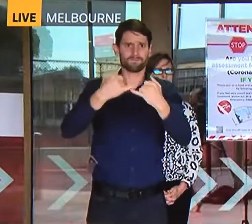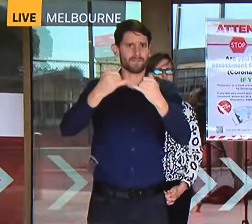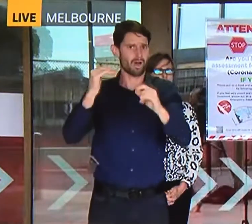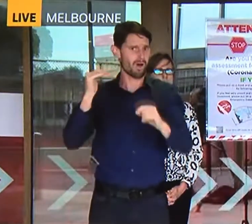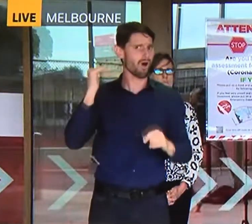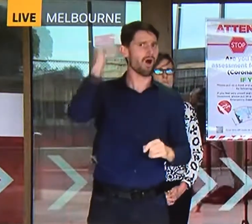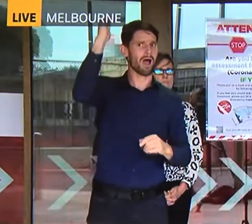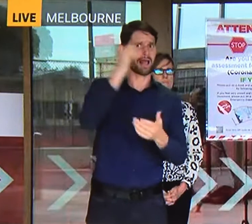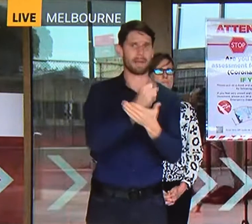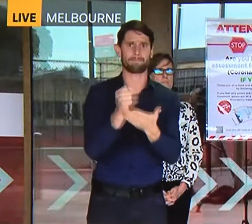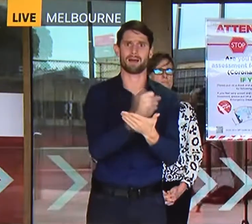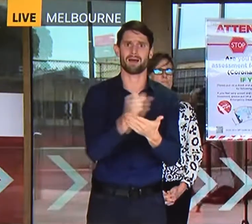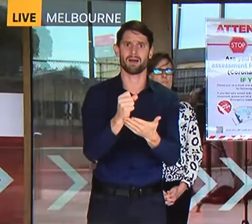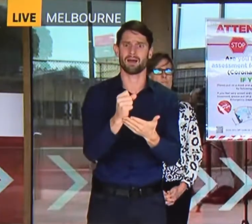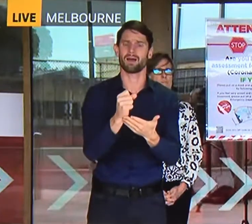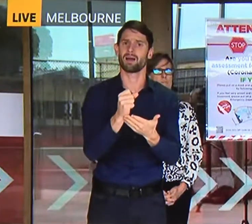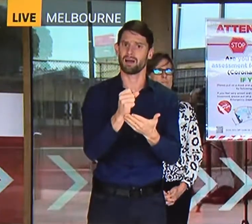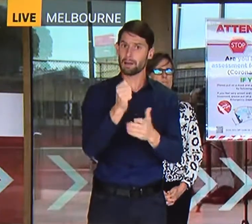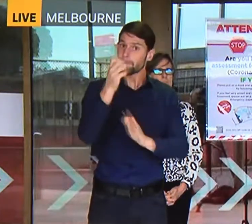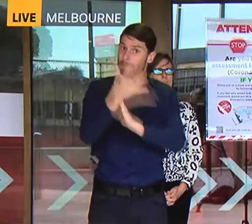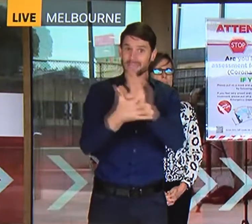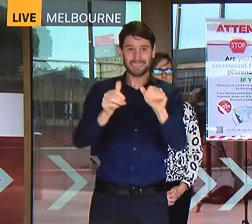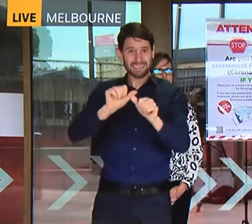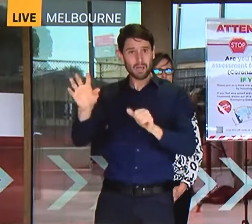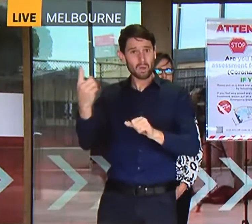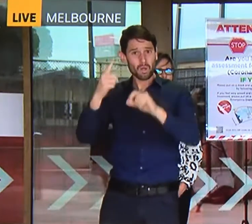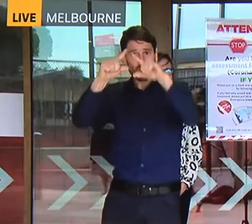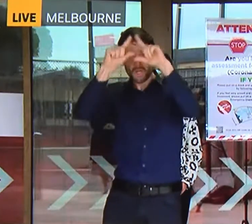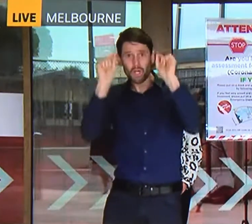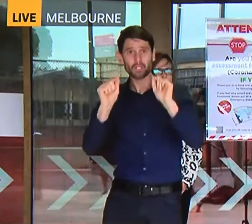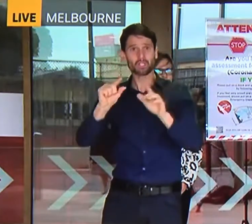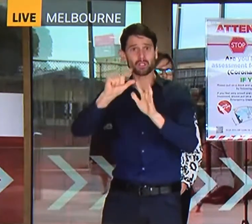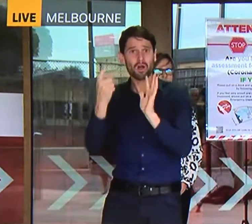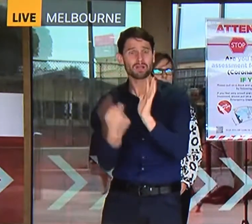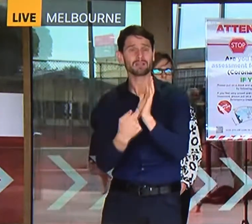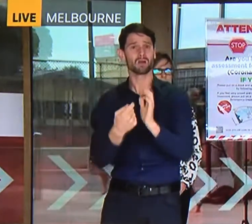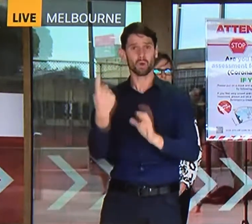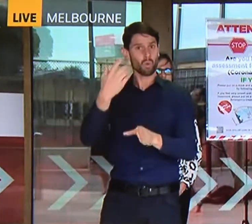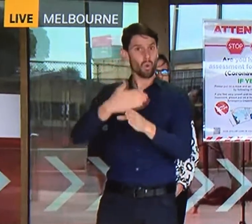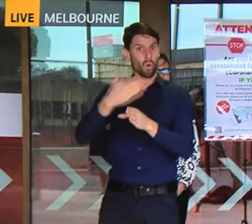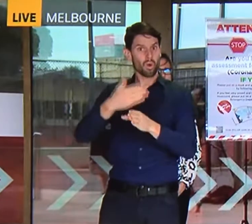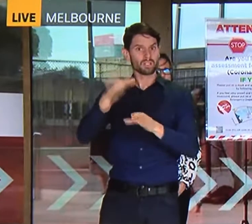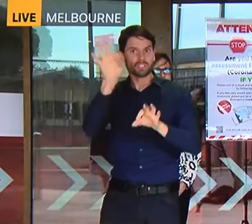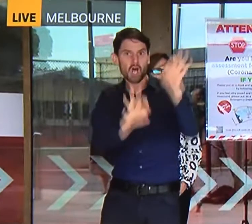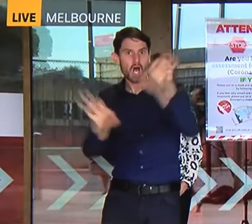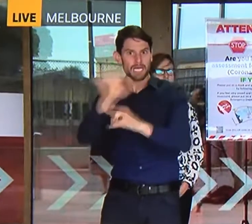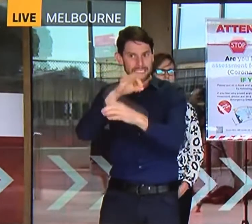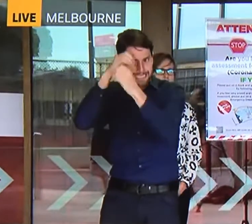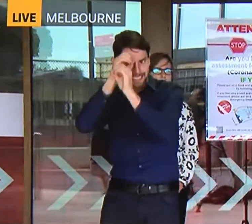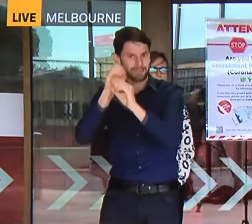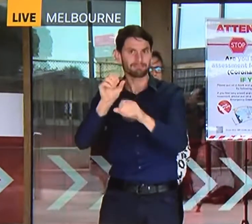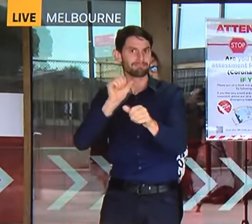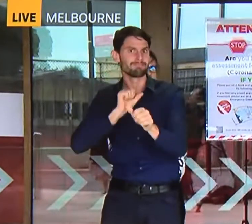just an extraordinary effort by our medical professionals, by our supply chain management, by